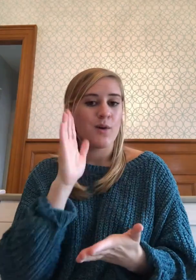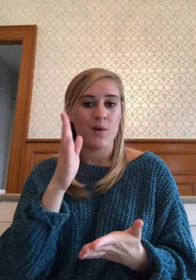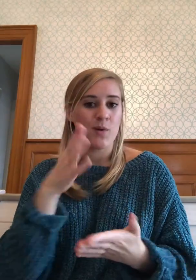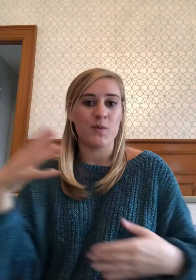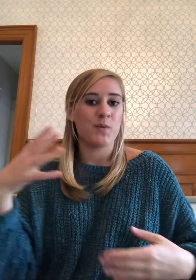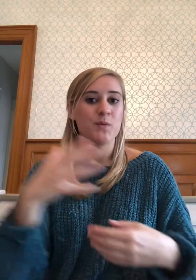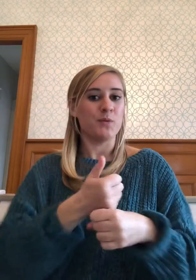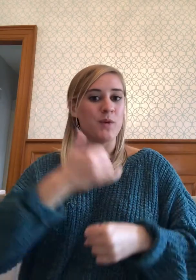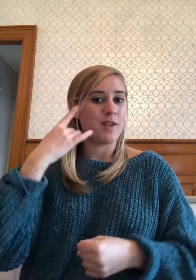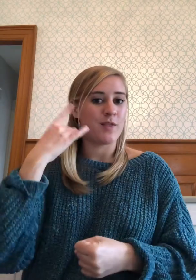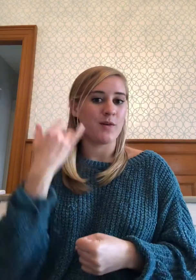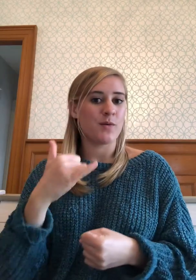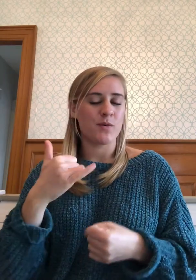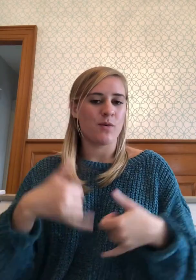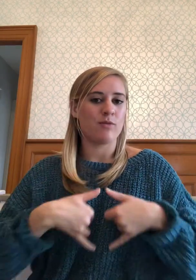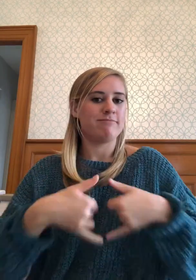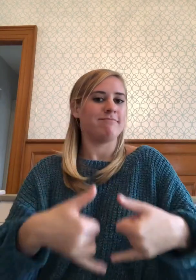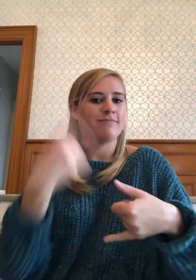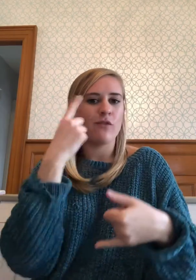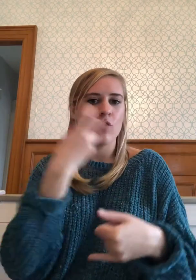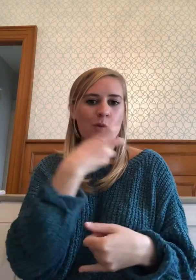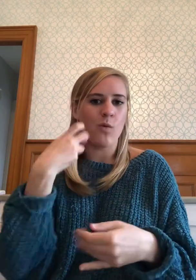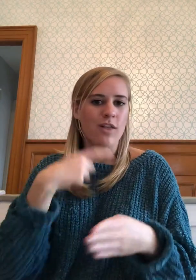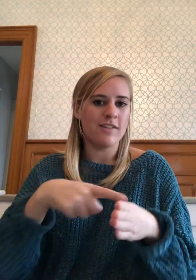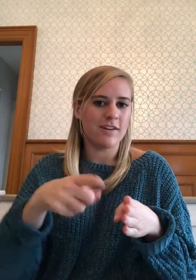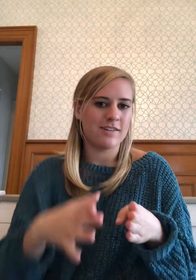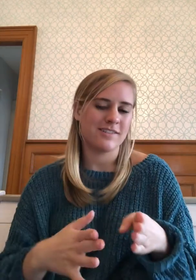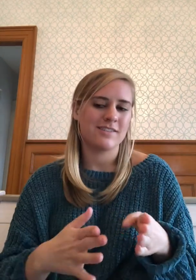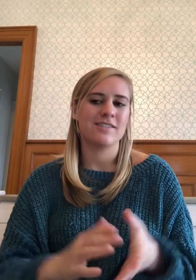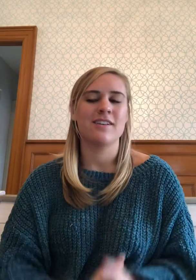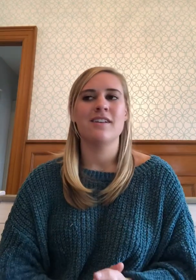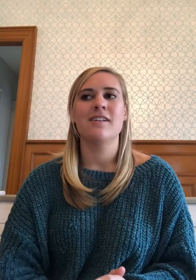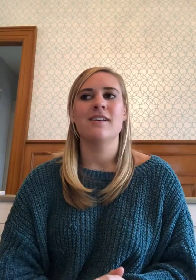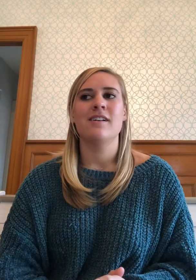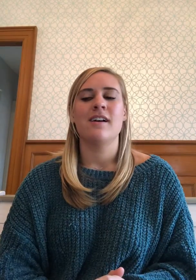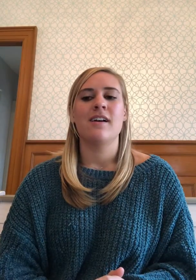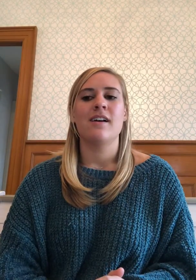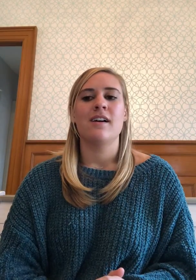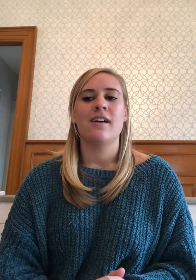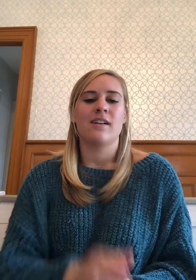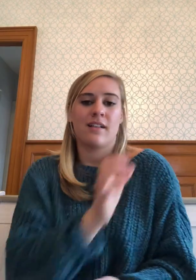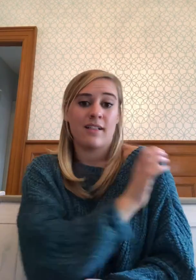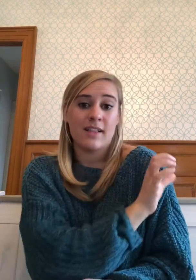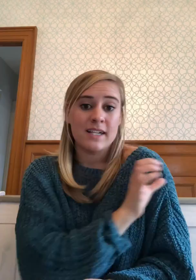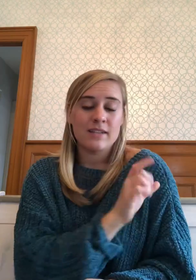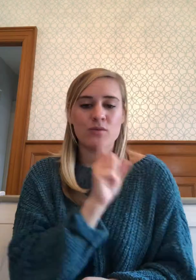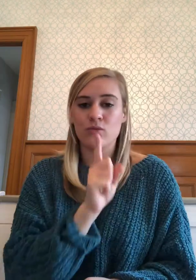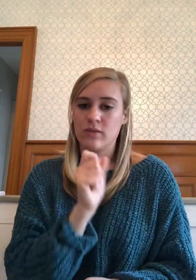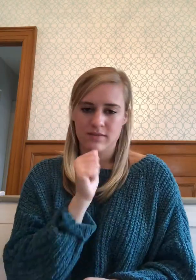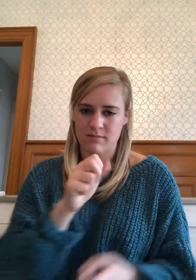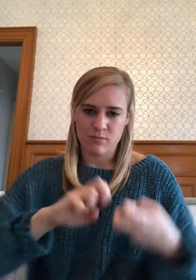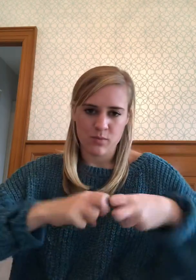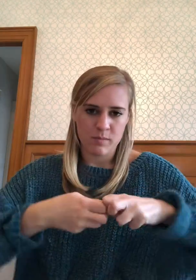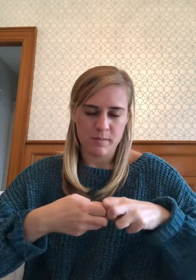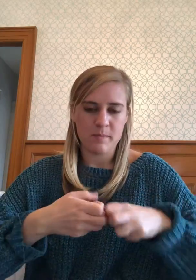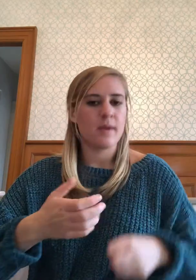orthodontics. Now, clinically, it really isn't a problem. The analogy I use is that you have a tree root